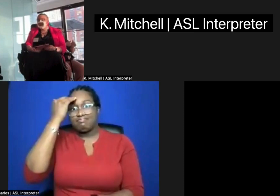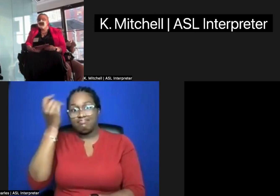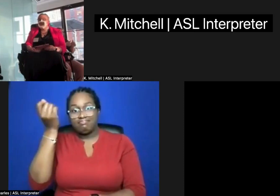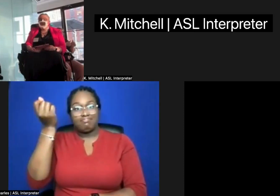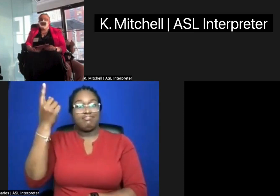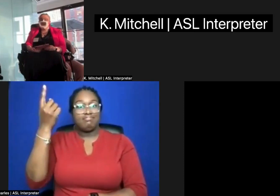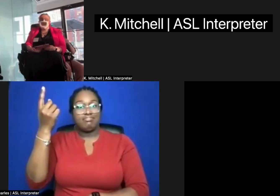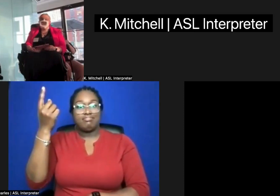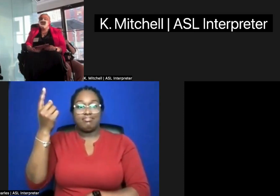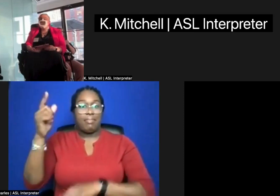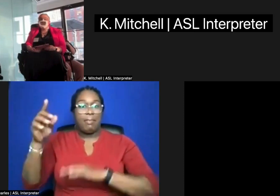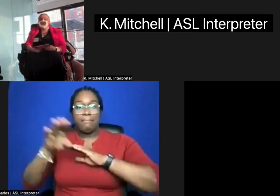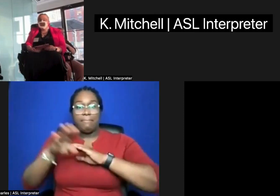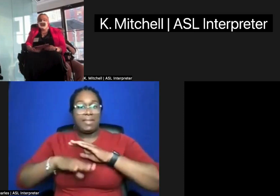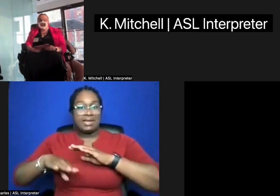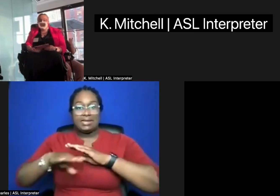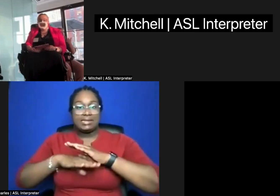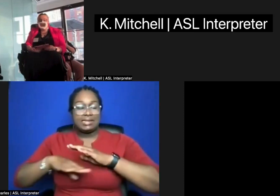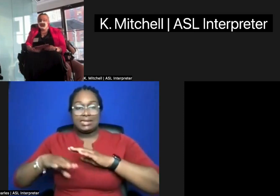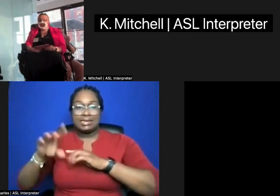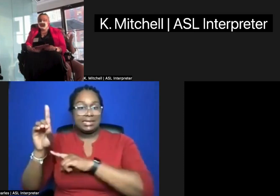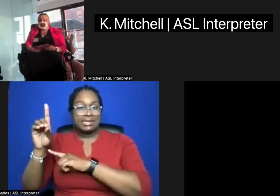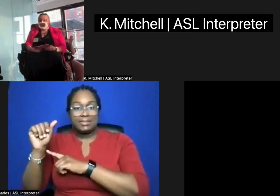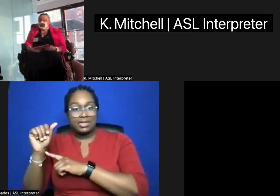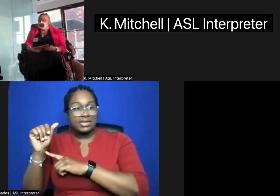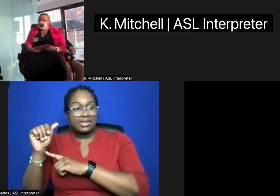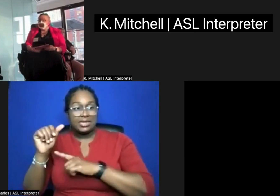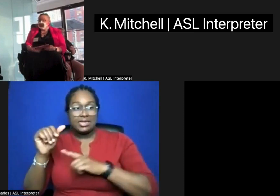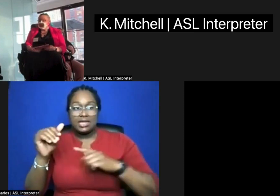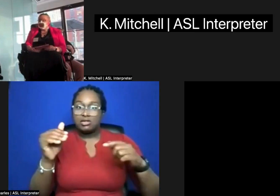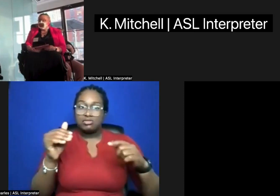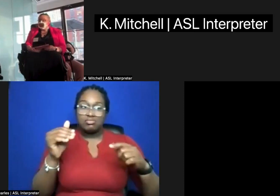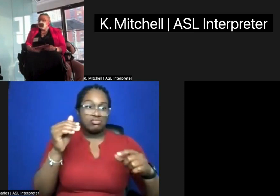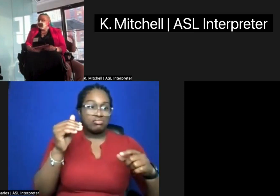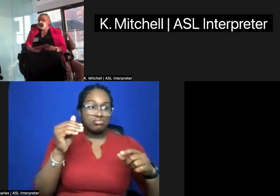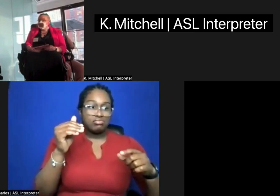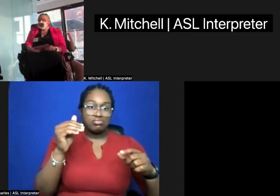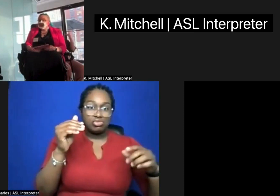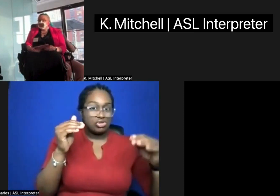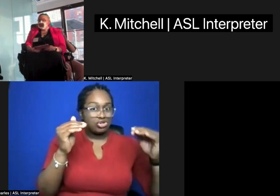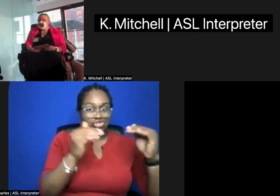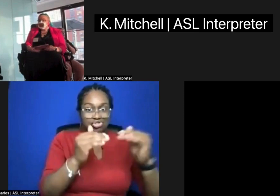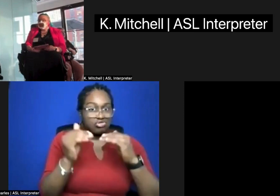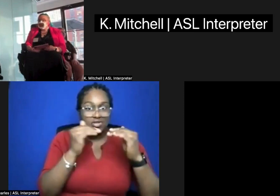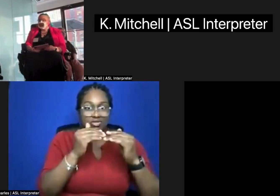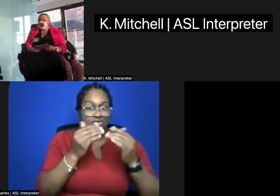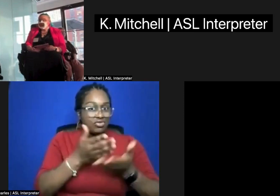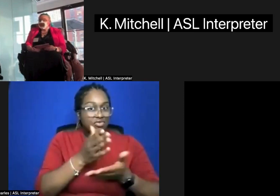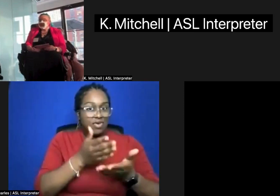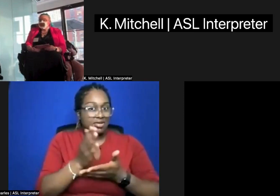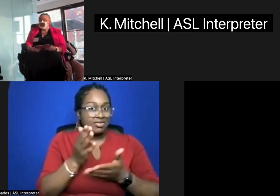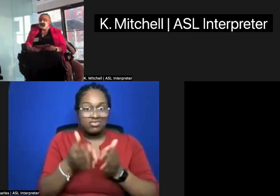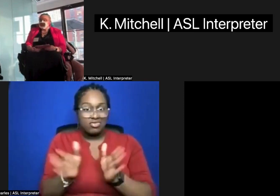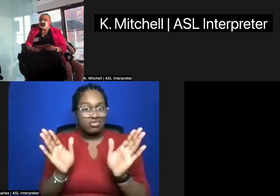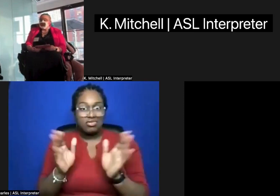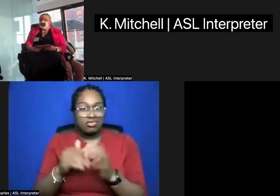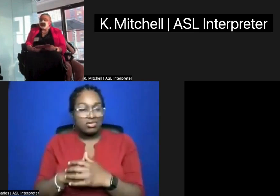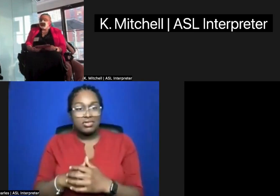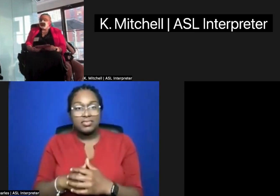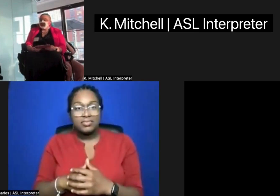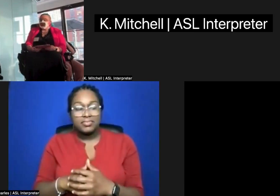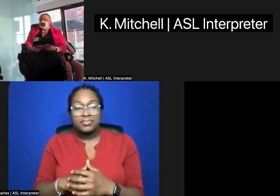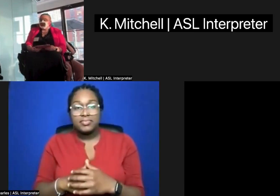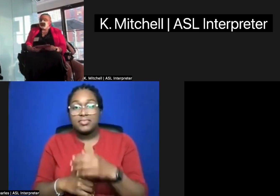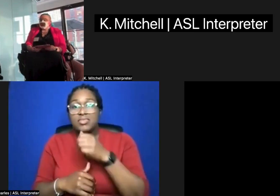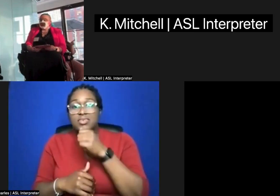I would say, disability rights principles and disability justice principles. Just very frustrating. I mean, it's the same